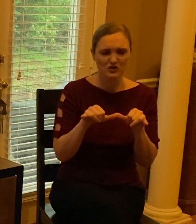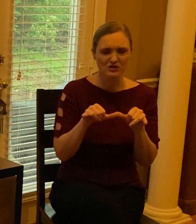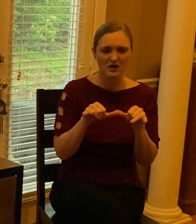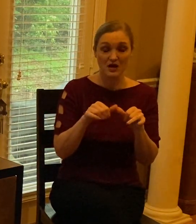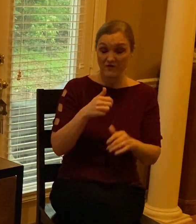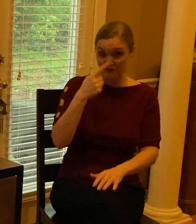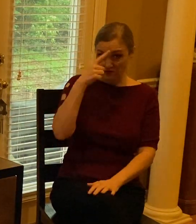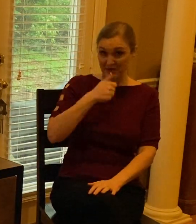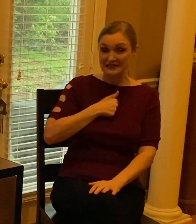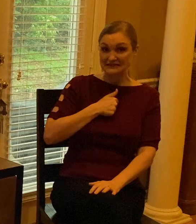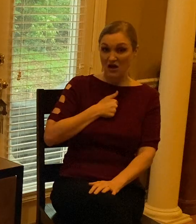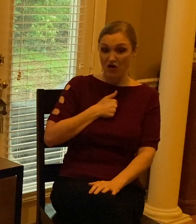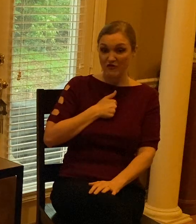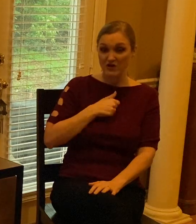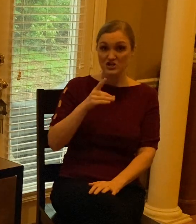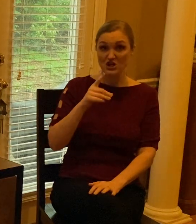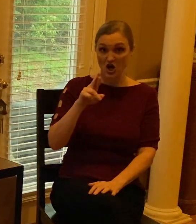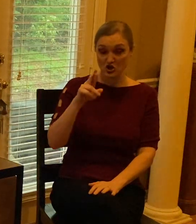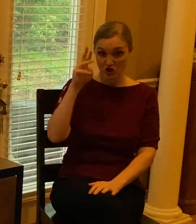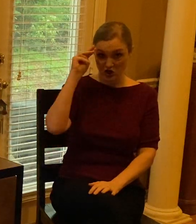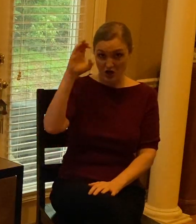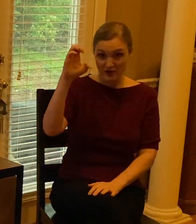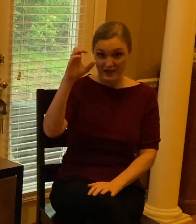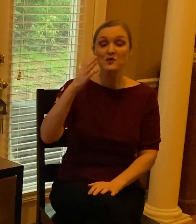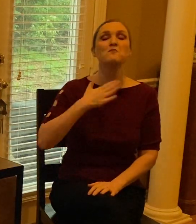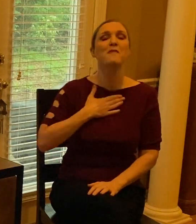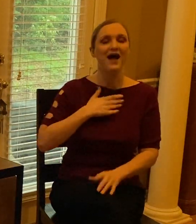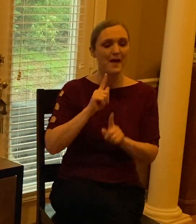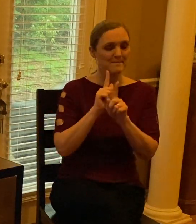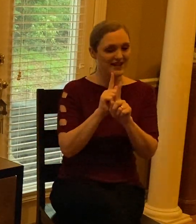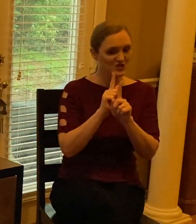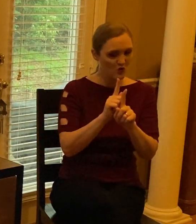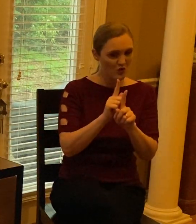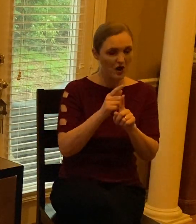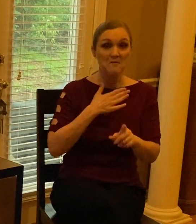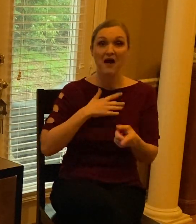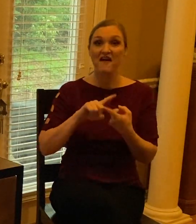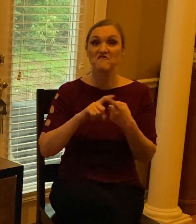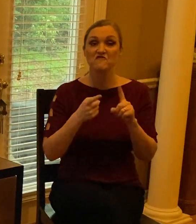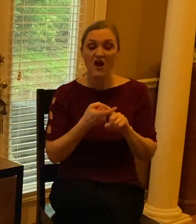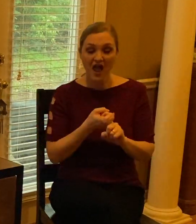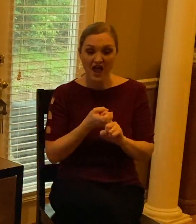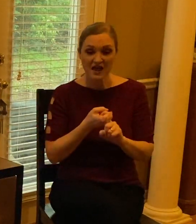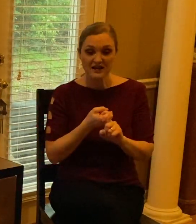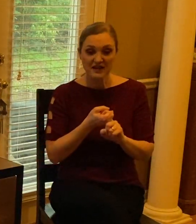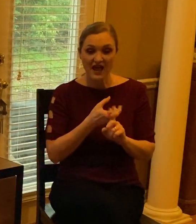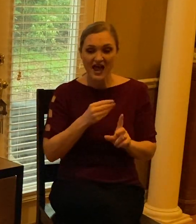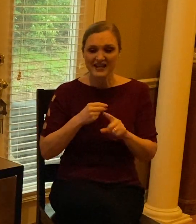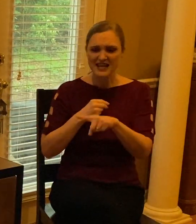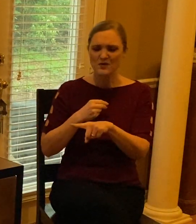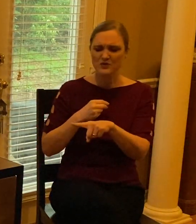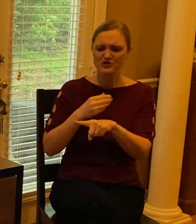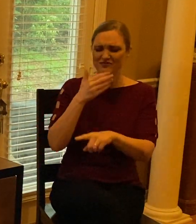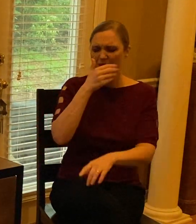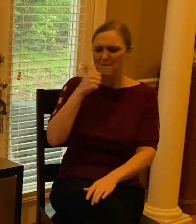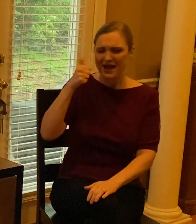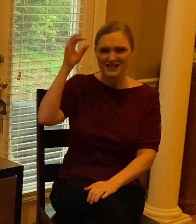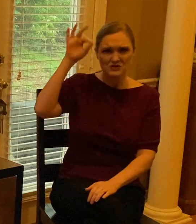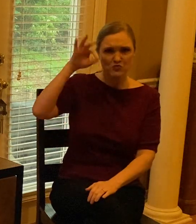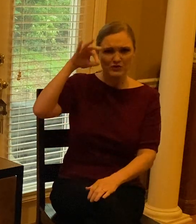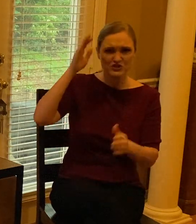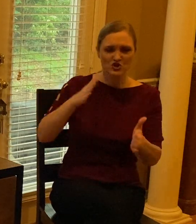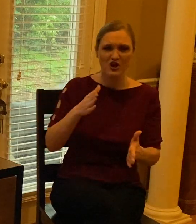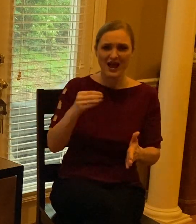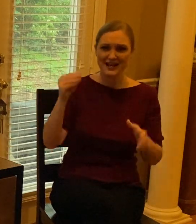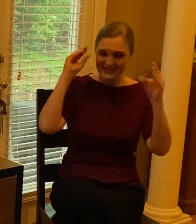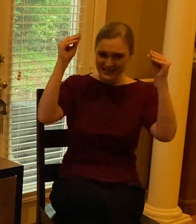note, Dr. Conley was my mentor. He was my friend. And he was quite simply the finest preacher and teacher